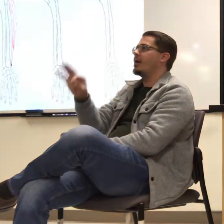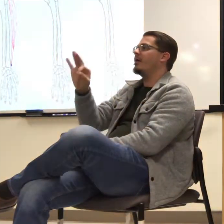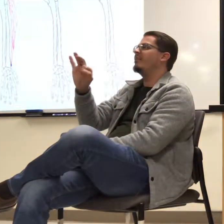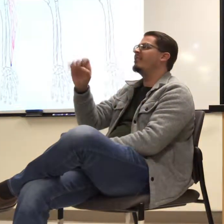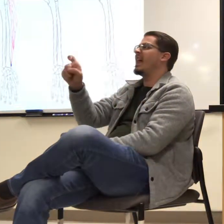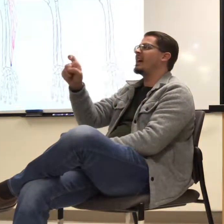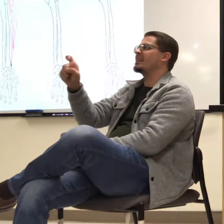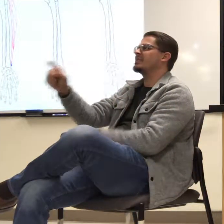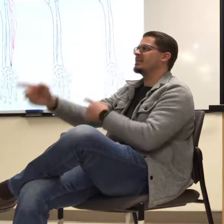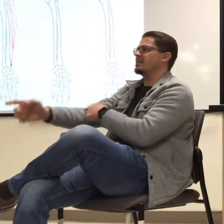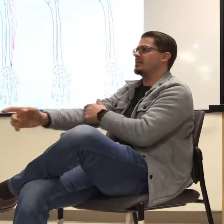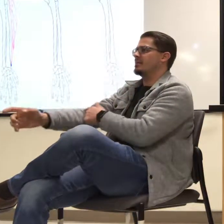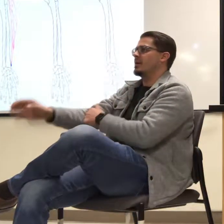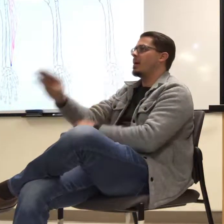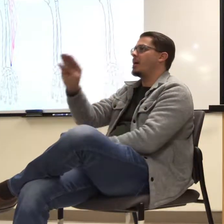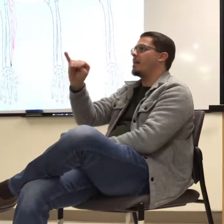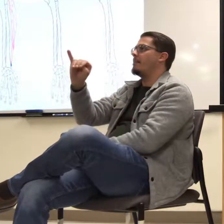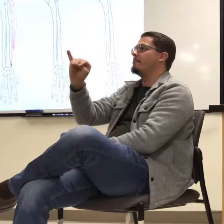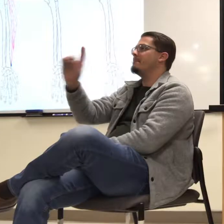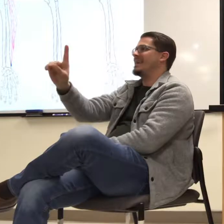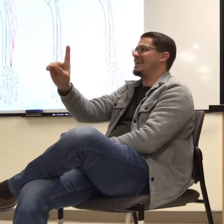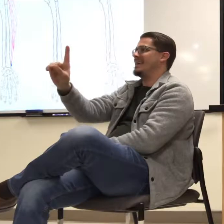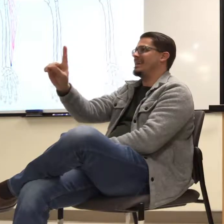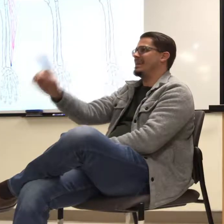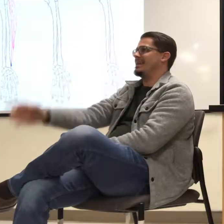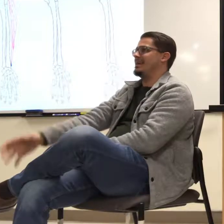Flex, mid,